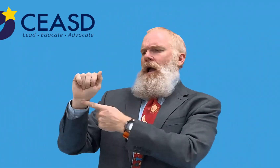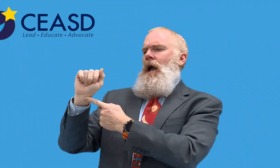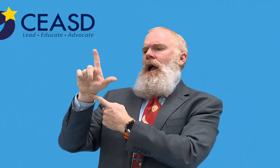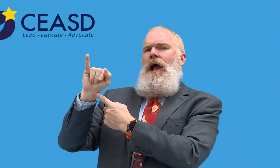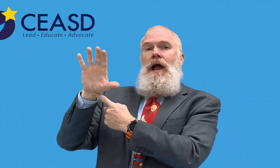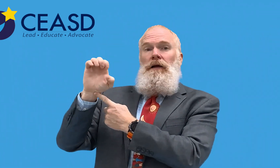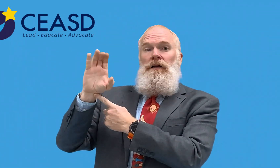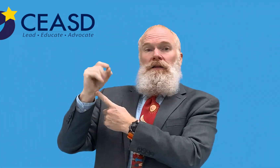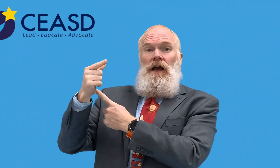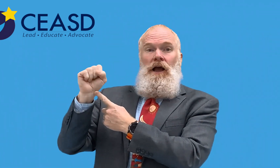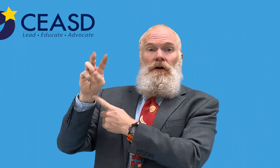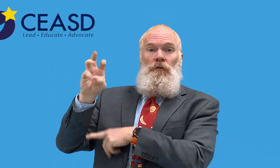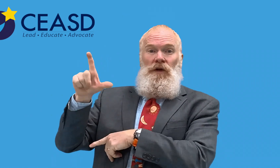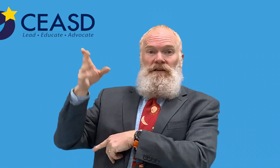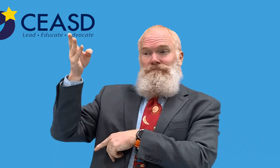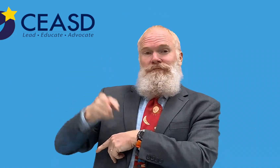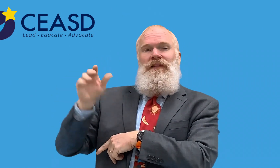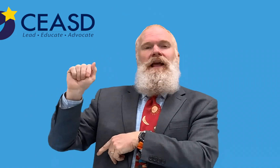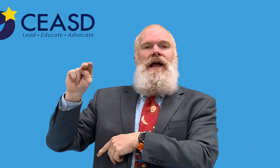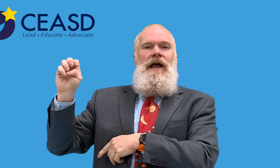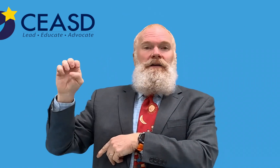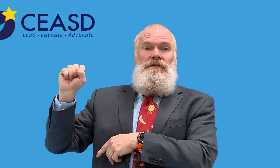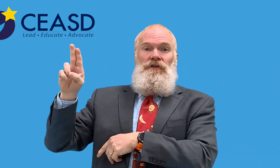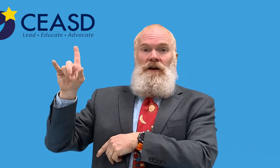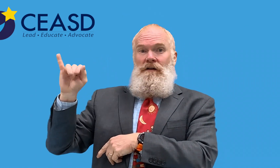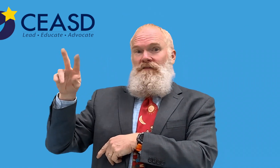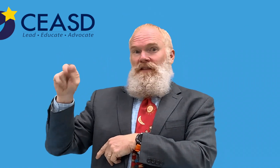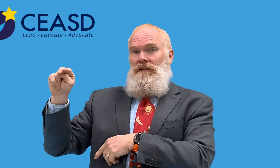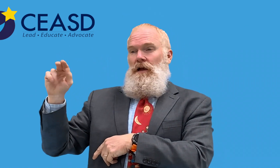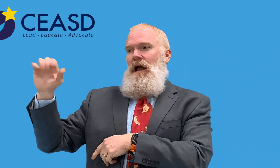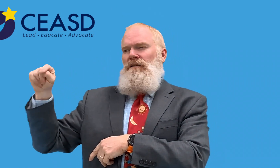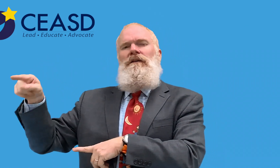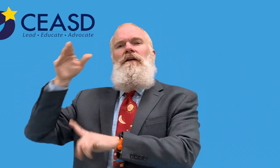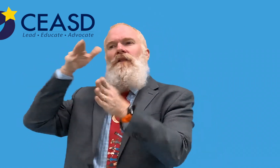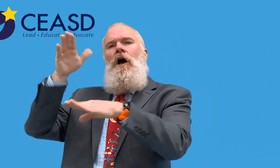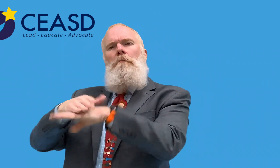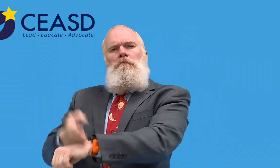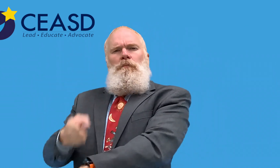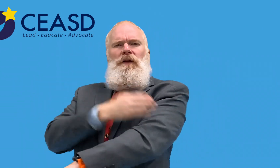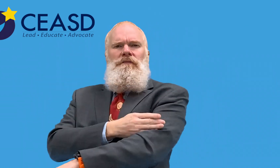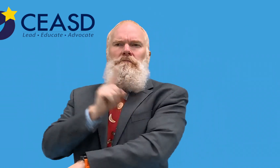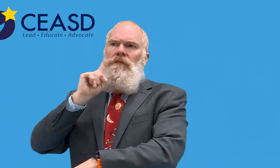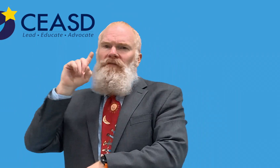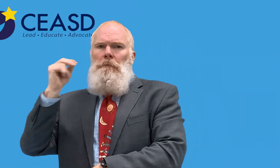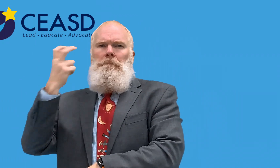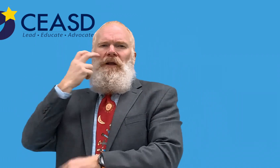have been able to partner with blind advocacy organizations, an alliance for the Alice Cogswell and Sullivan